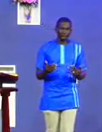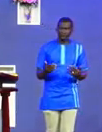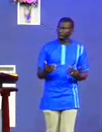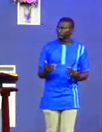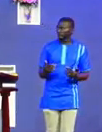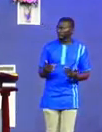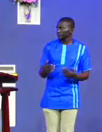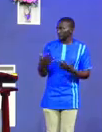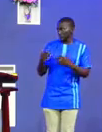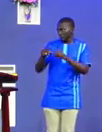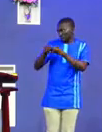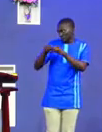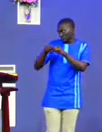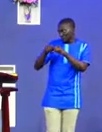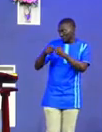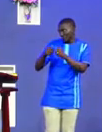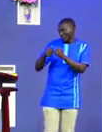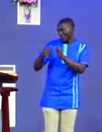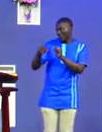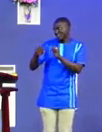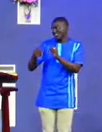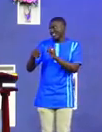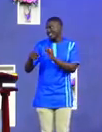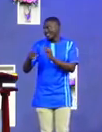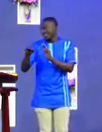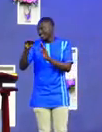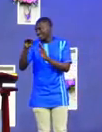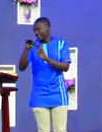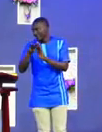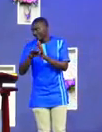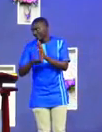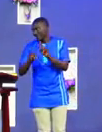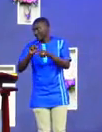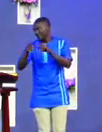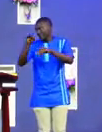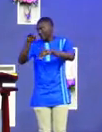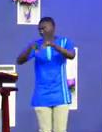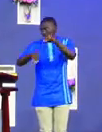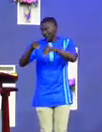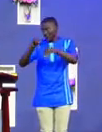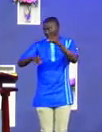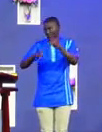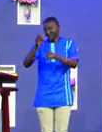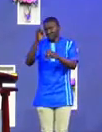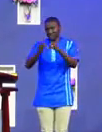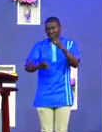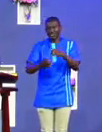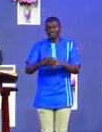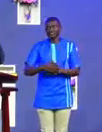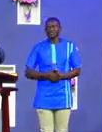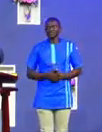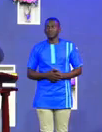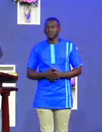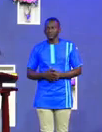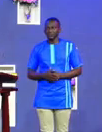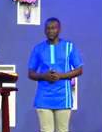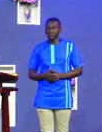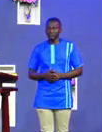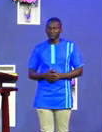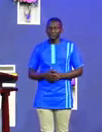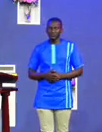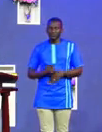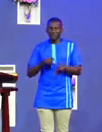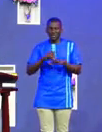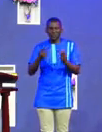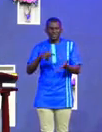menyeemu katono. Let me break the protocol. Tujja kuwerayo ddala ewasembayo. We shall give at the very end. Tunasituka tujja